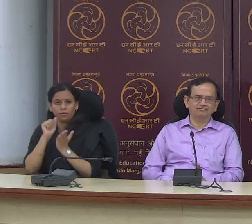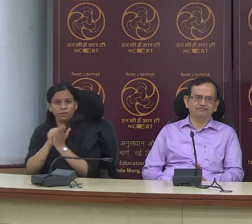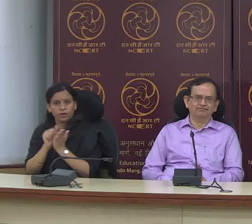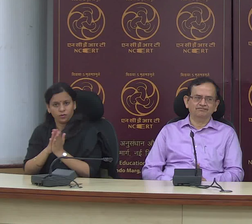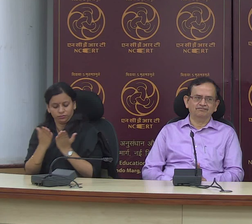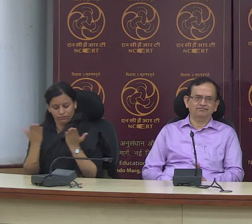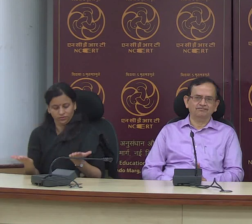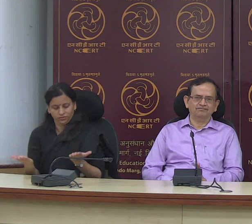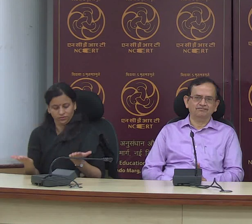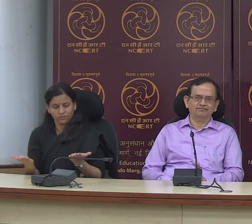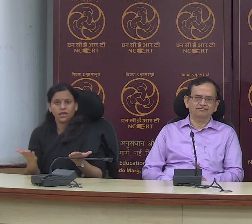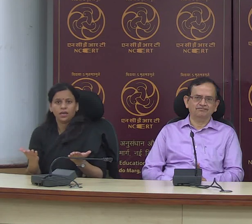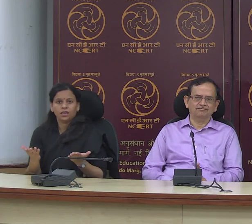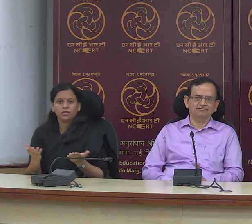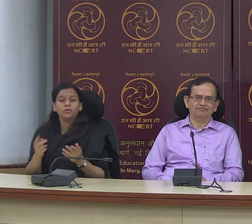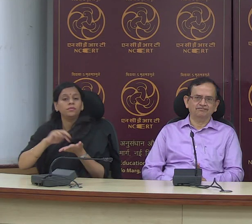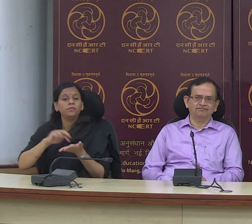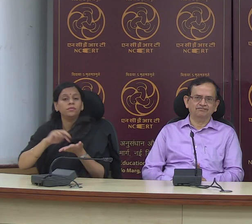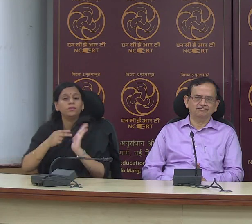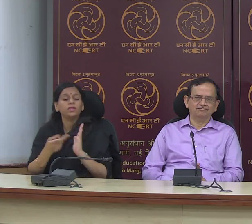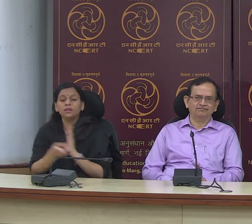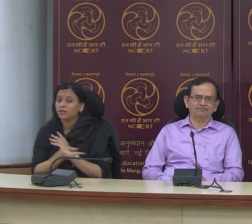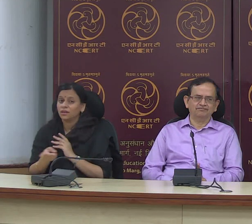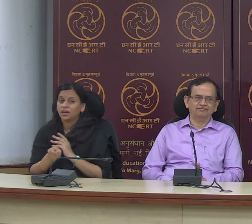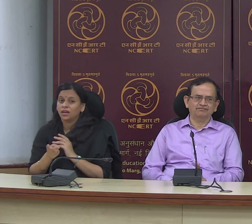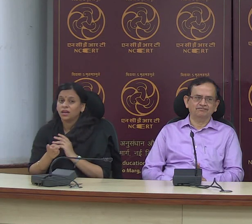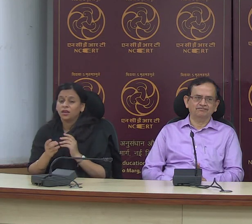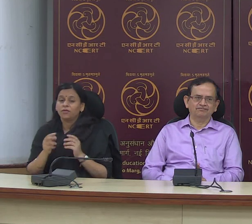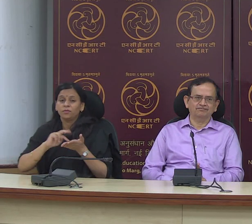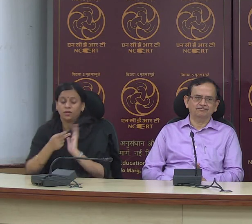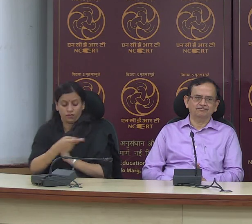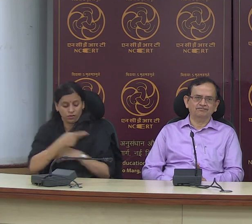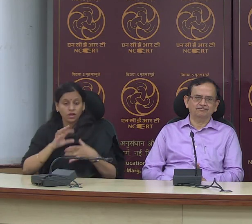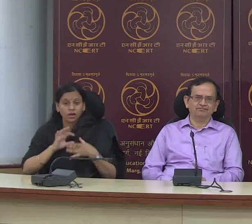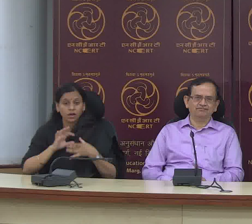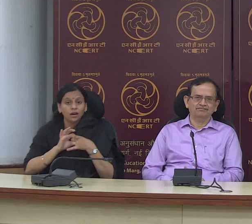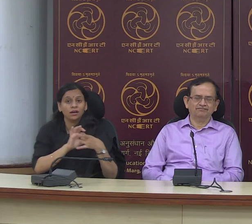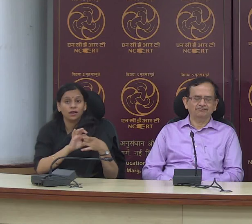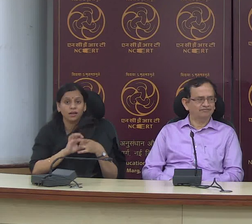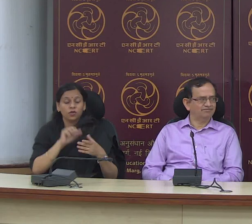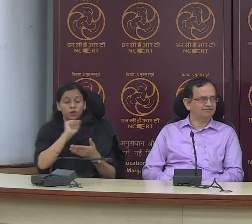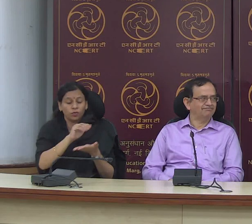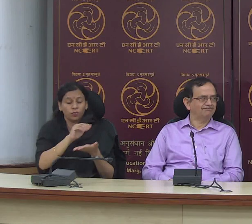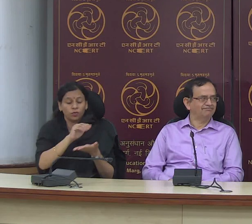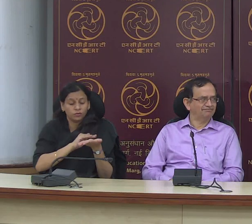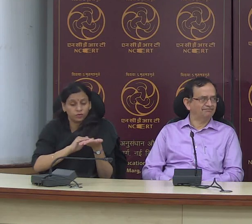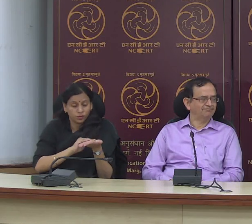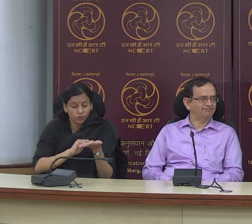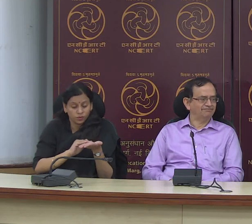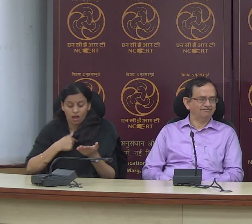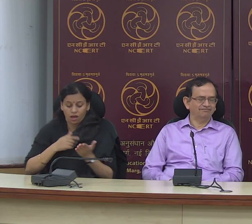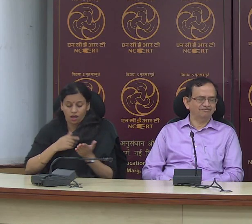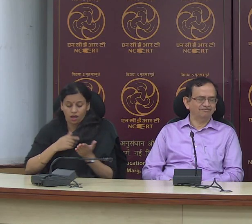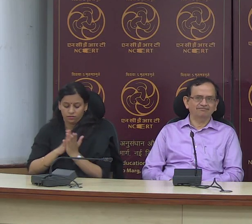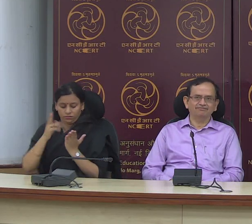textbook, so that also creates a sense of alienation between you and me, because you are reading through dots and I am reading